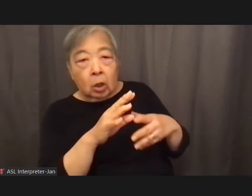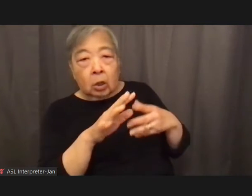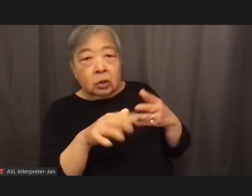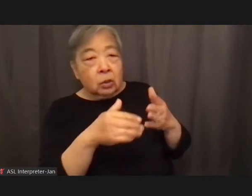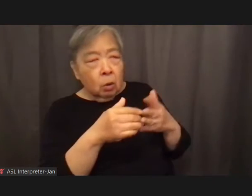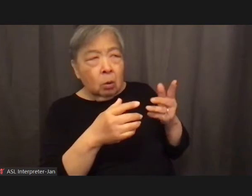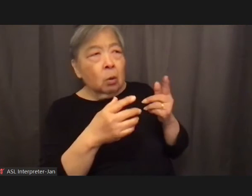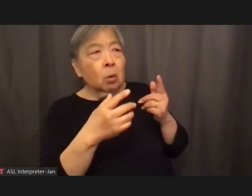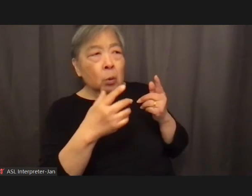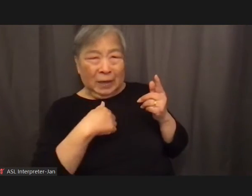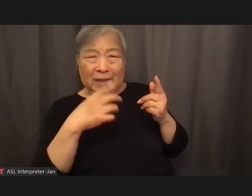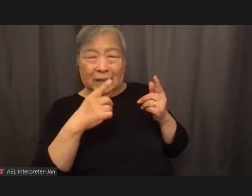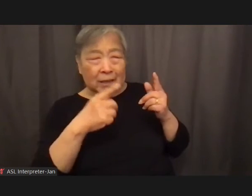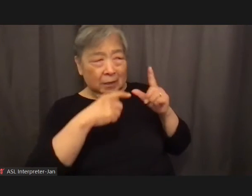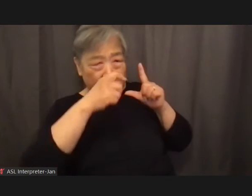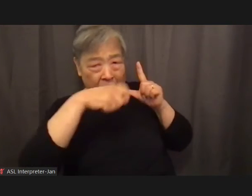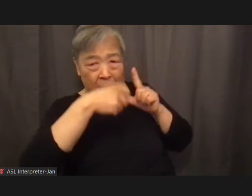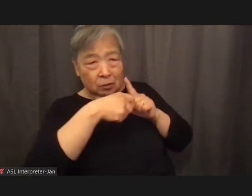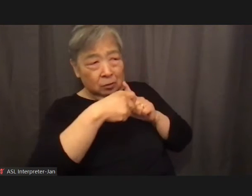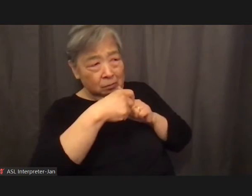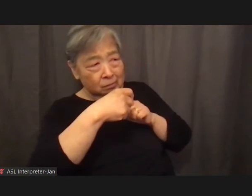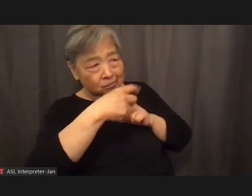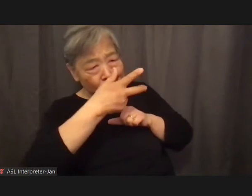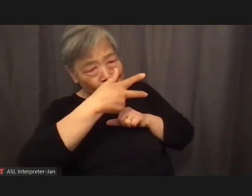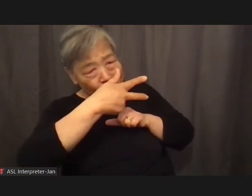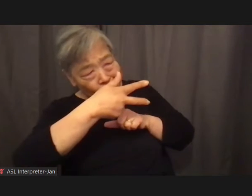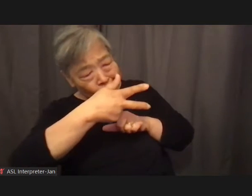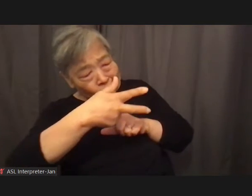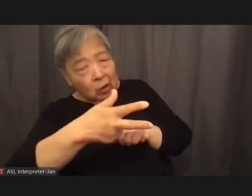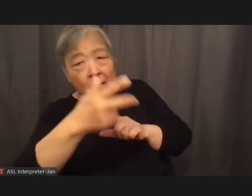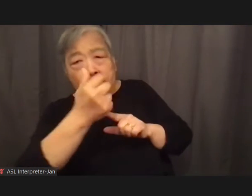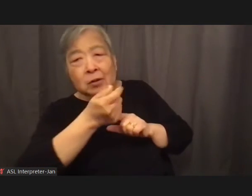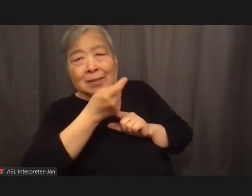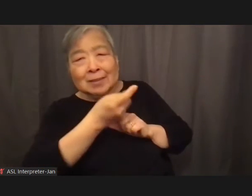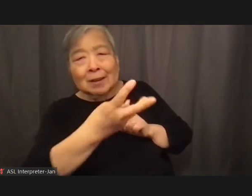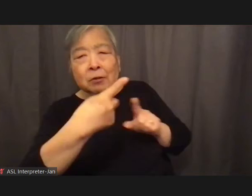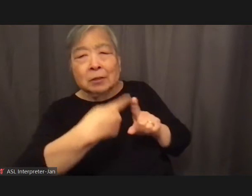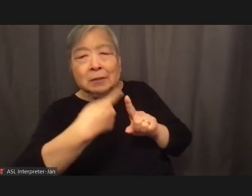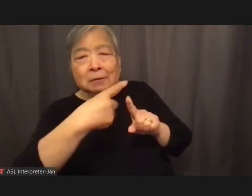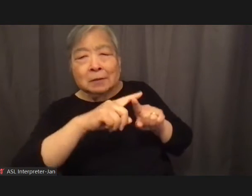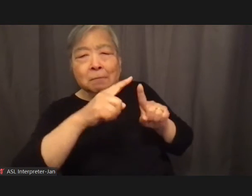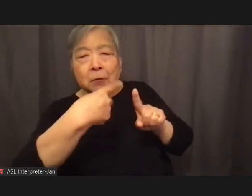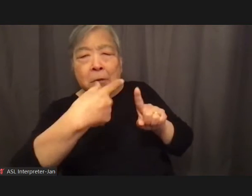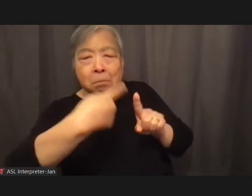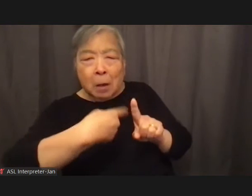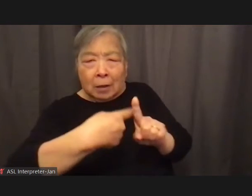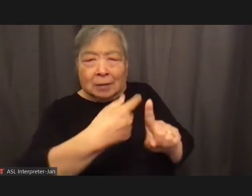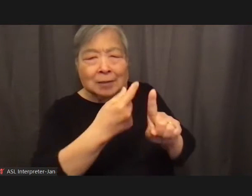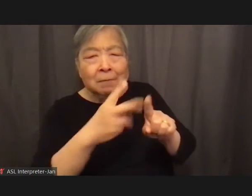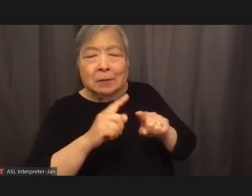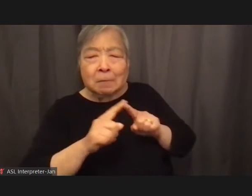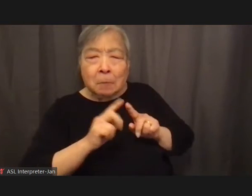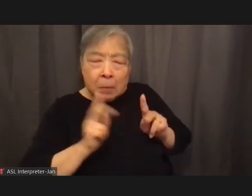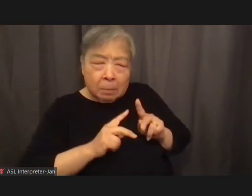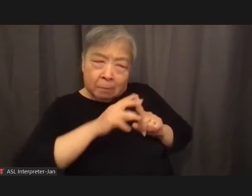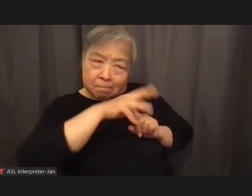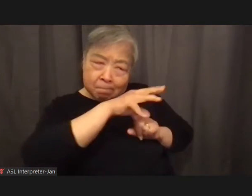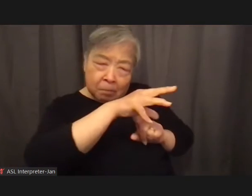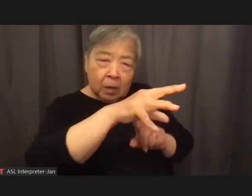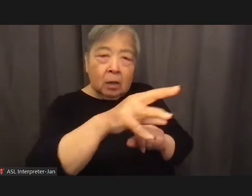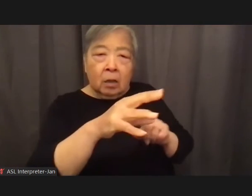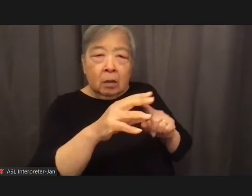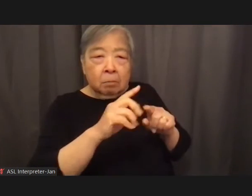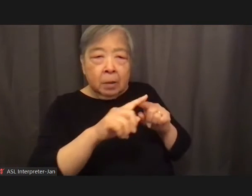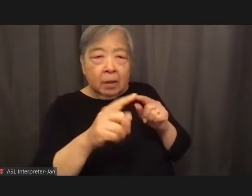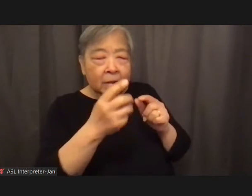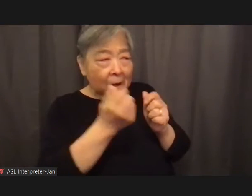of filming by 4 filmmakers in sequence. So it was a very happy coming together of all of our